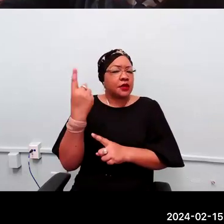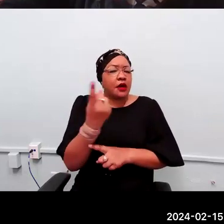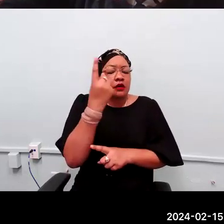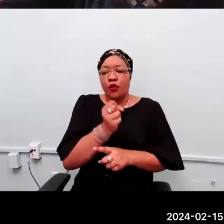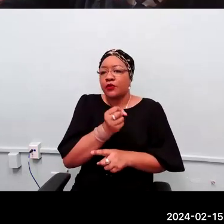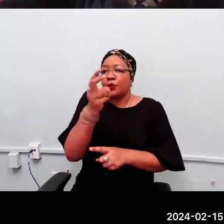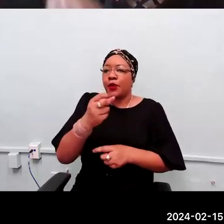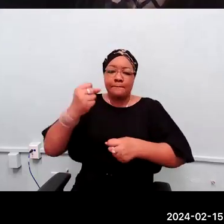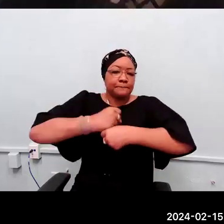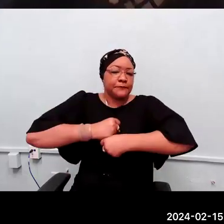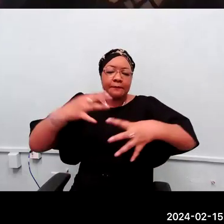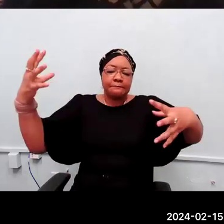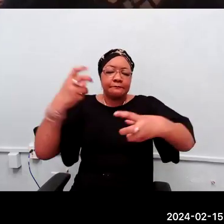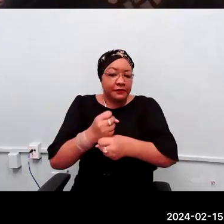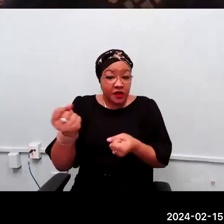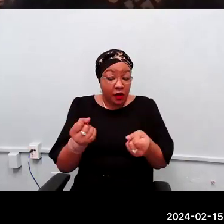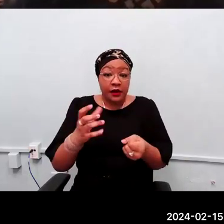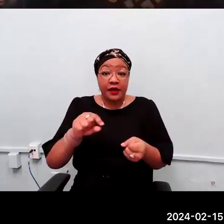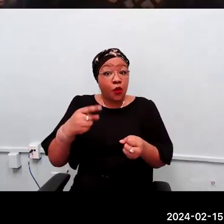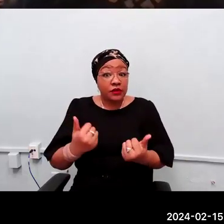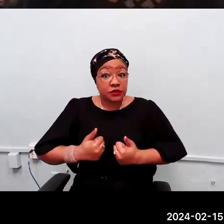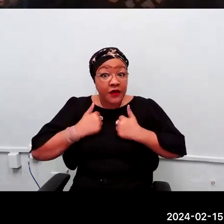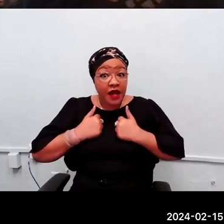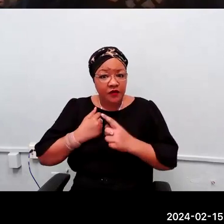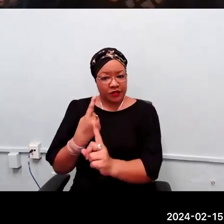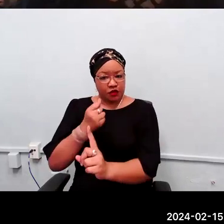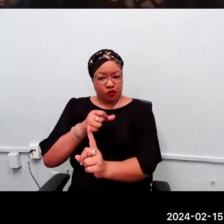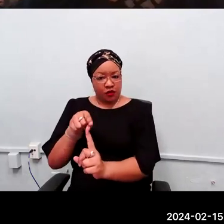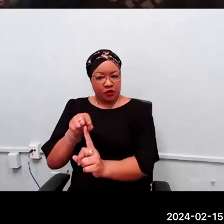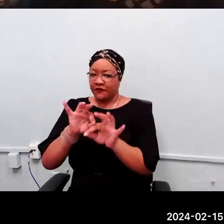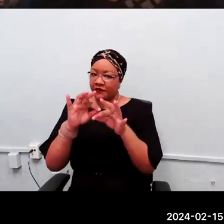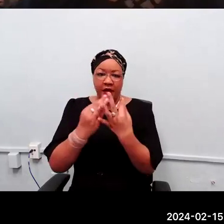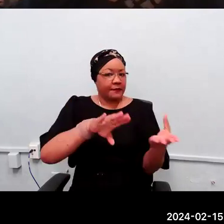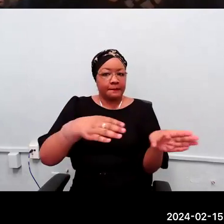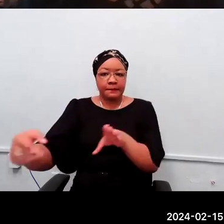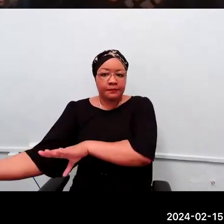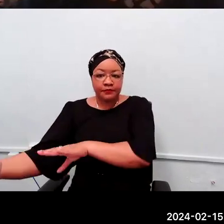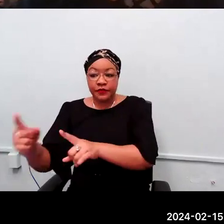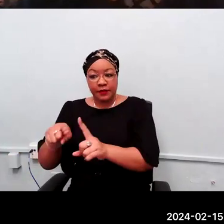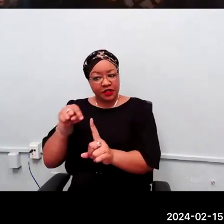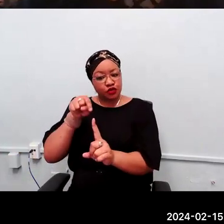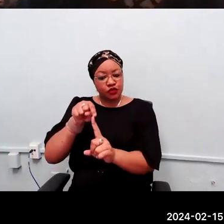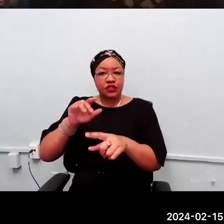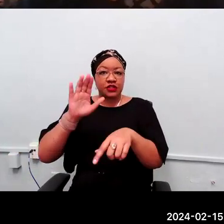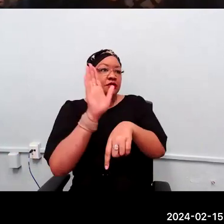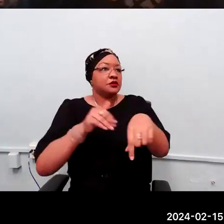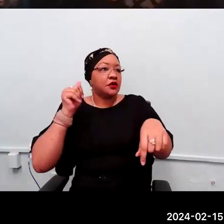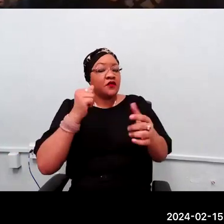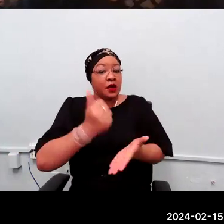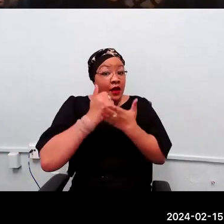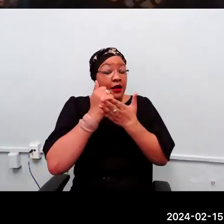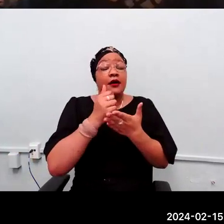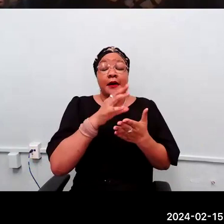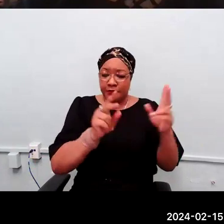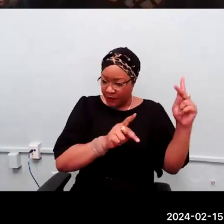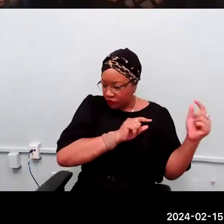only survivor, and she called for help. And they were able to get word out, and 2 ambulance drivers got there,